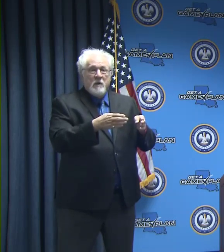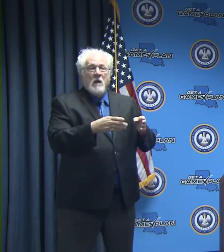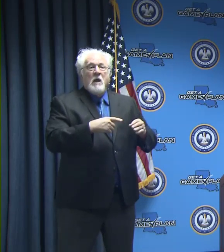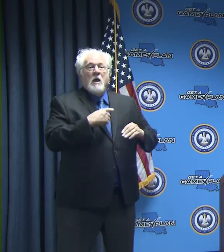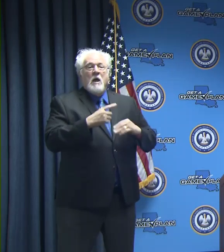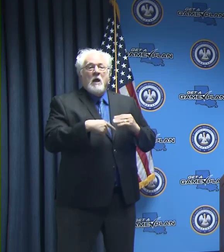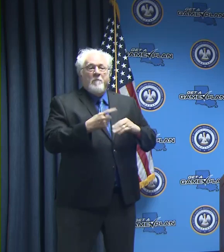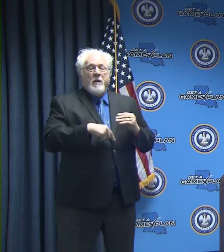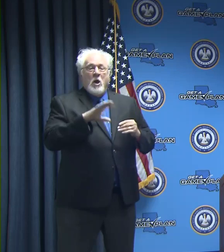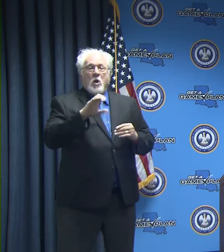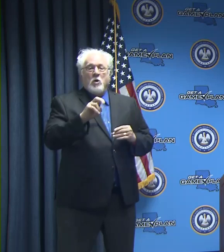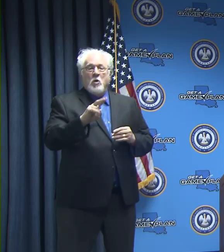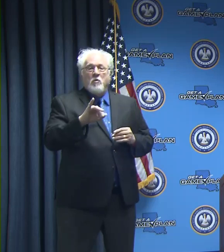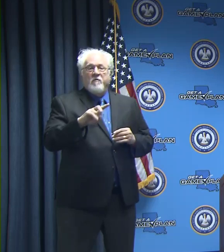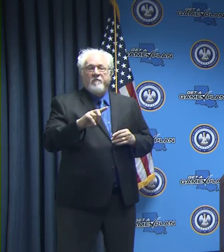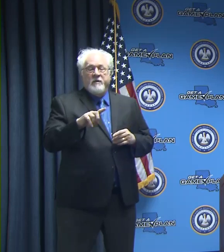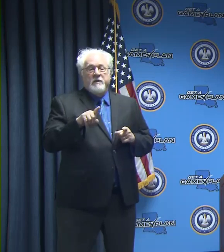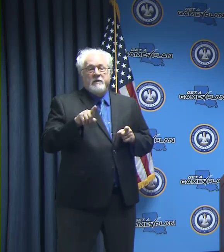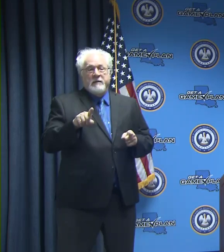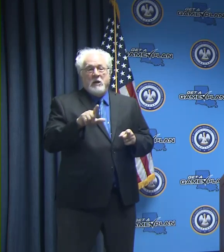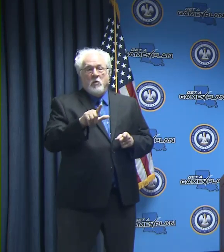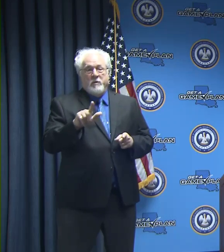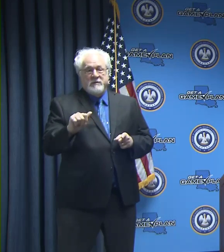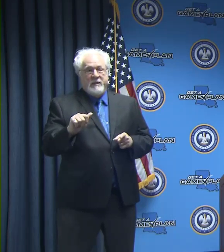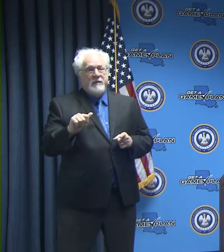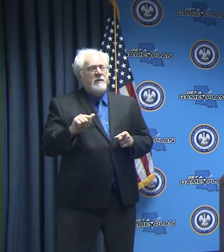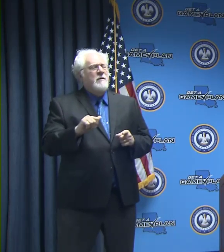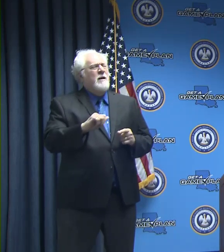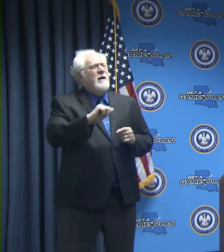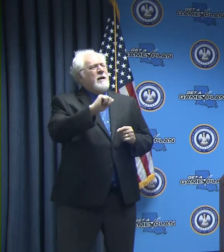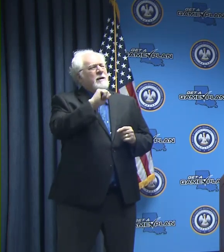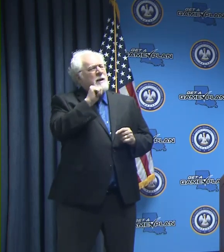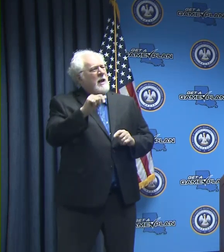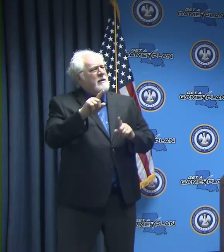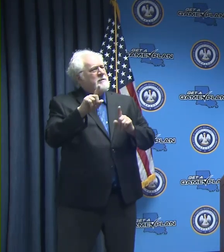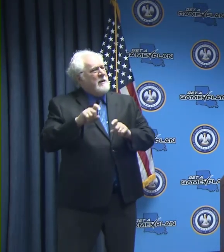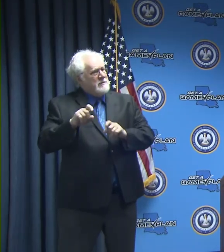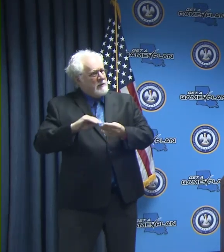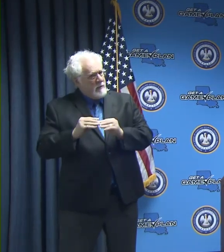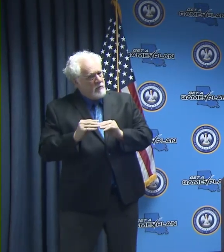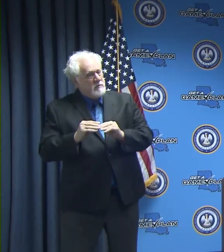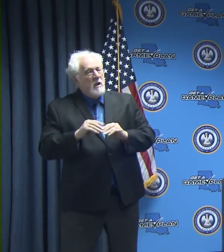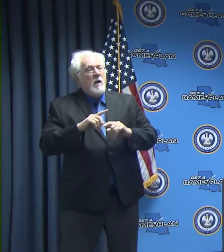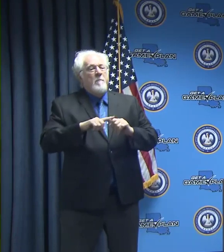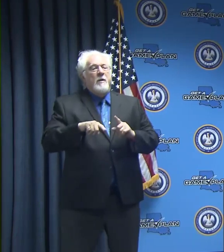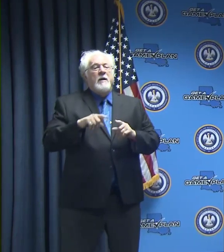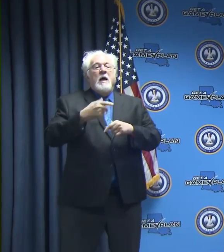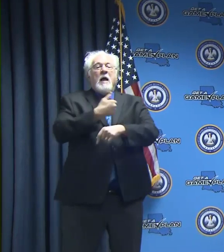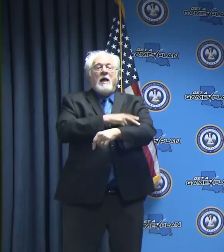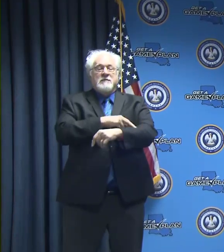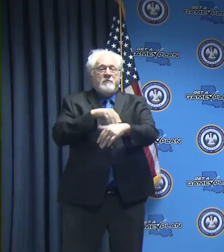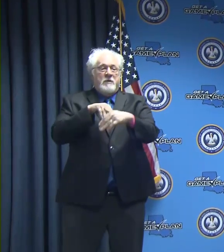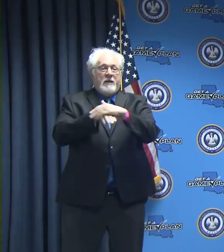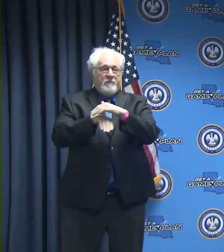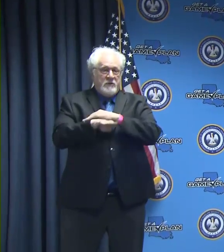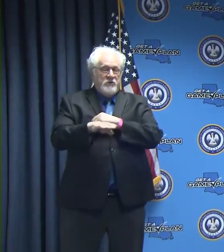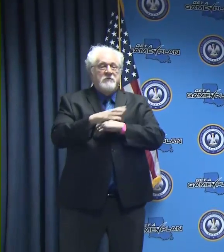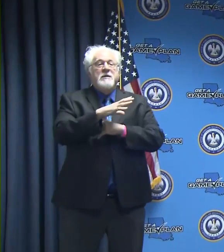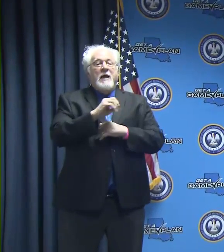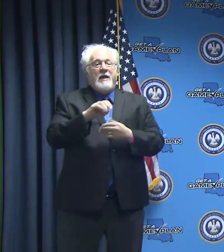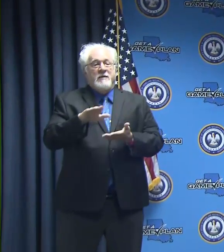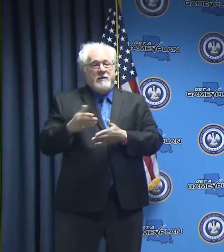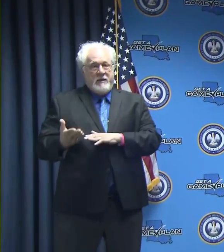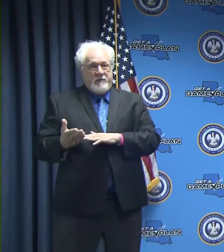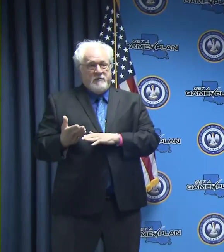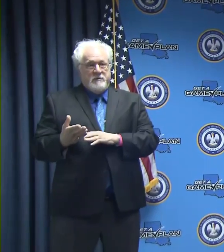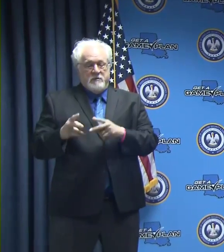about COVID in Louisiana aren't so much the testing numbers, but the number of hospital admissions and deaths. Because